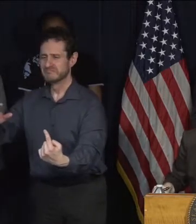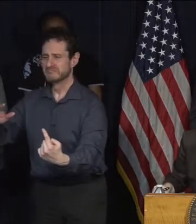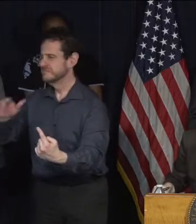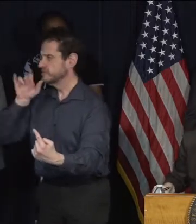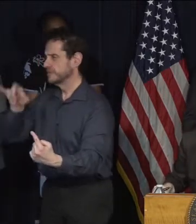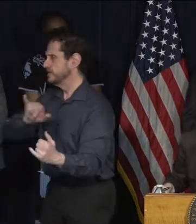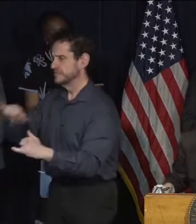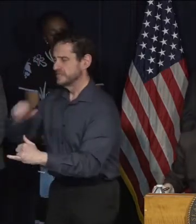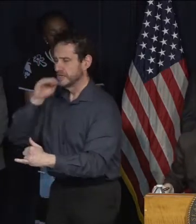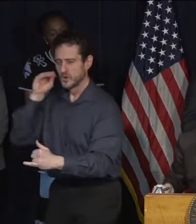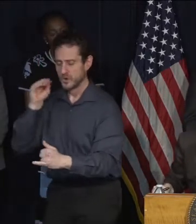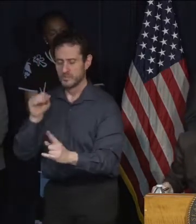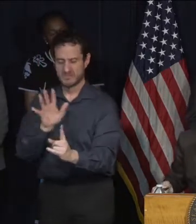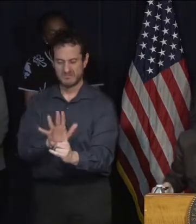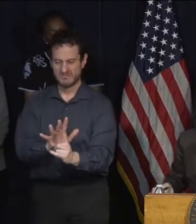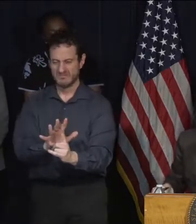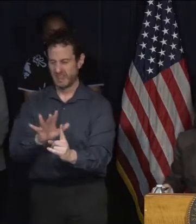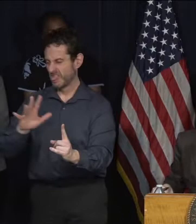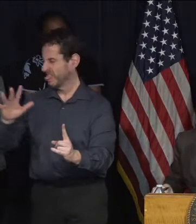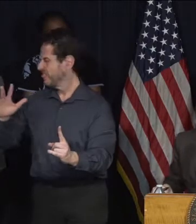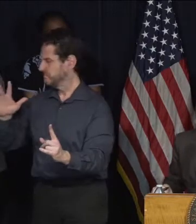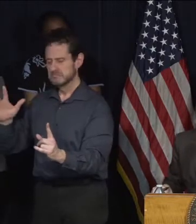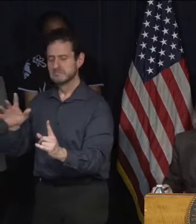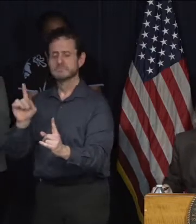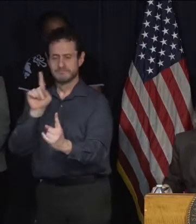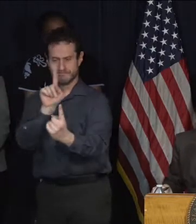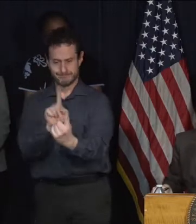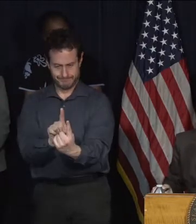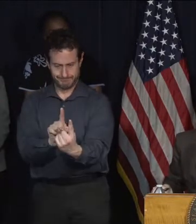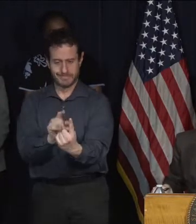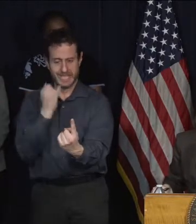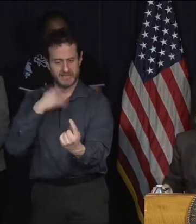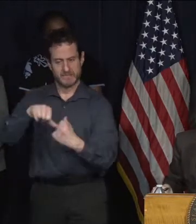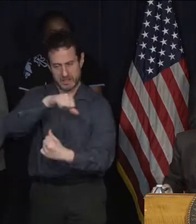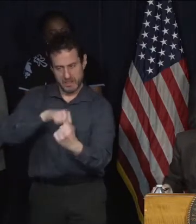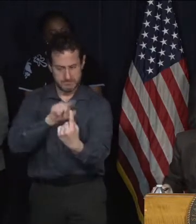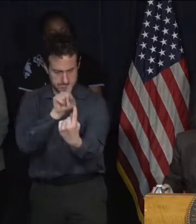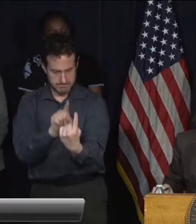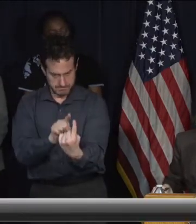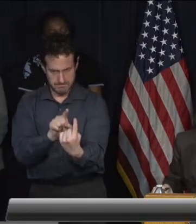step by step by step from there. So if we have, for example,